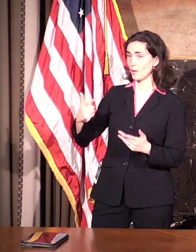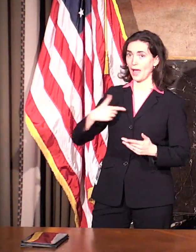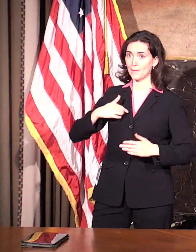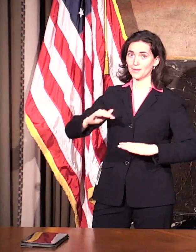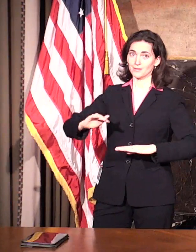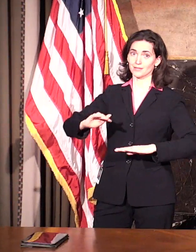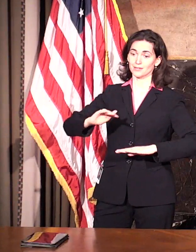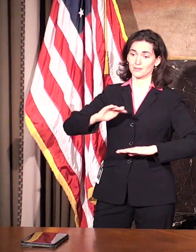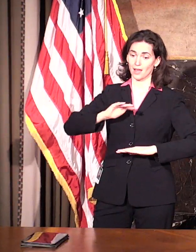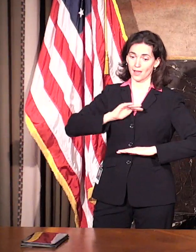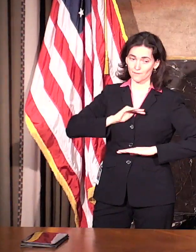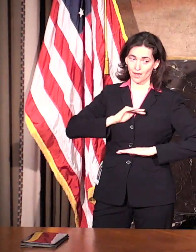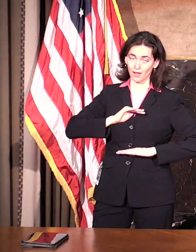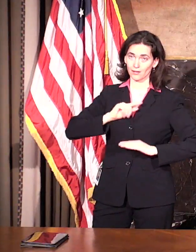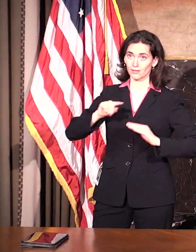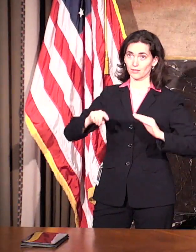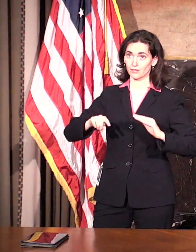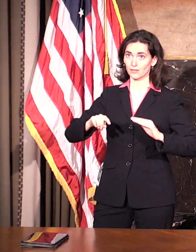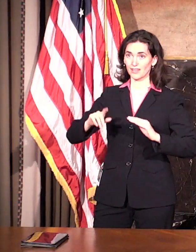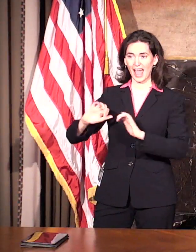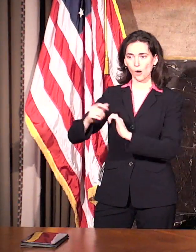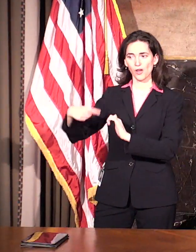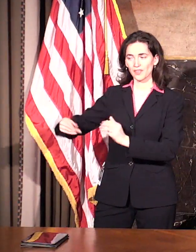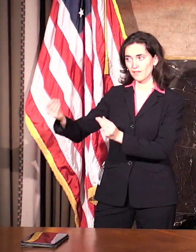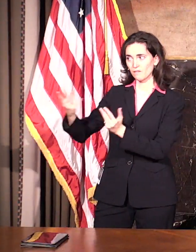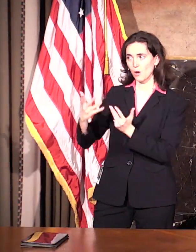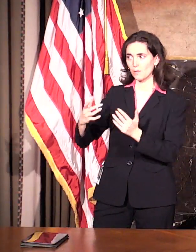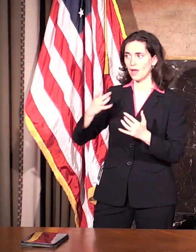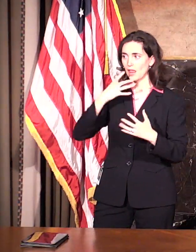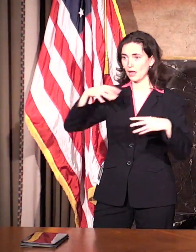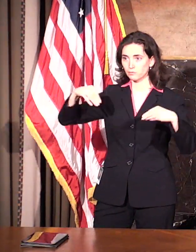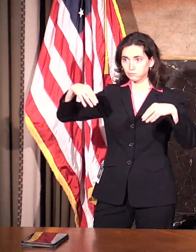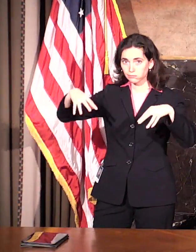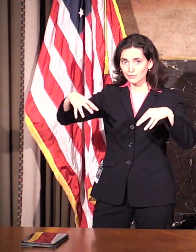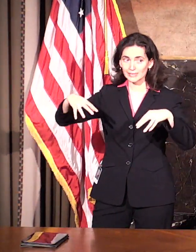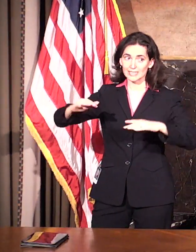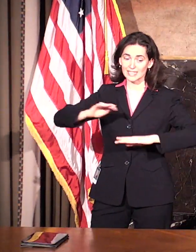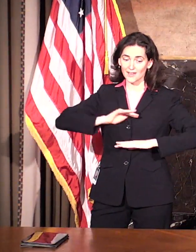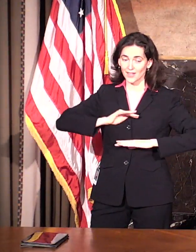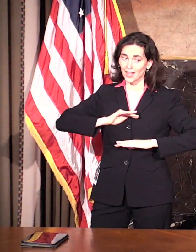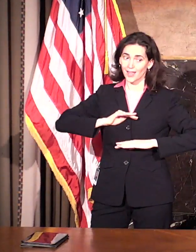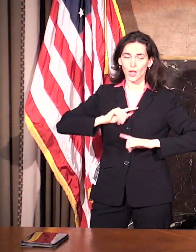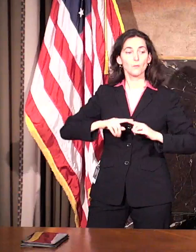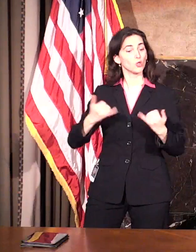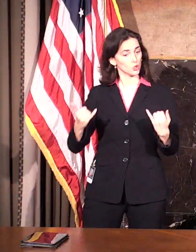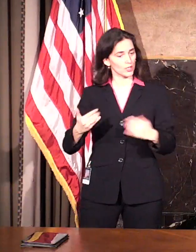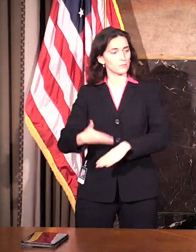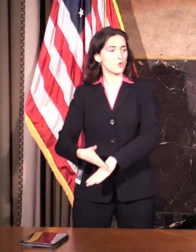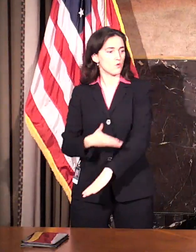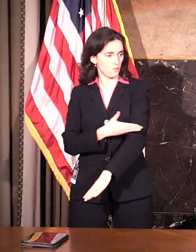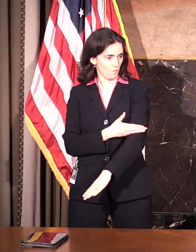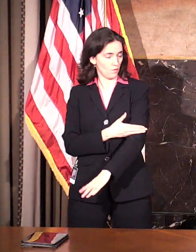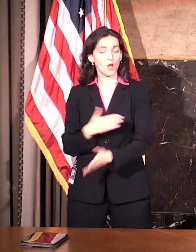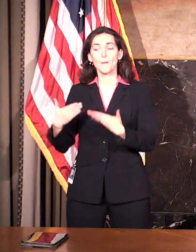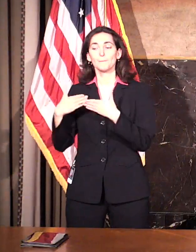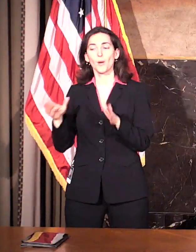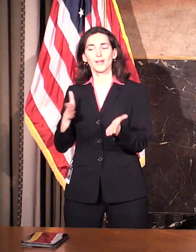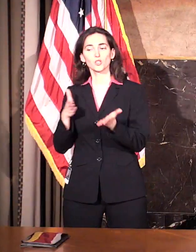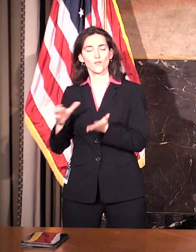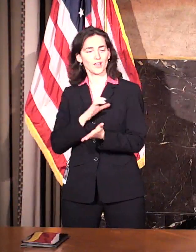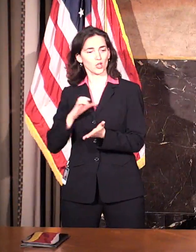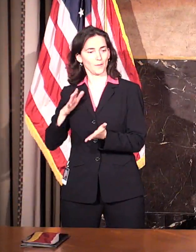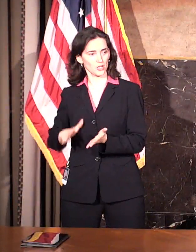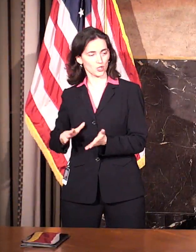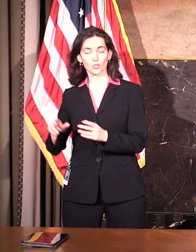Entergy about power restoration. I will tell you that greatly improved today. So the Public Service Commission briefed at the